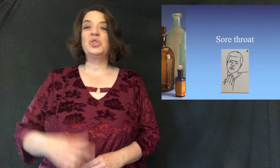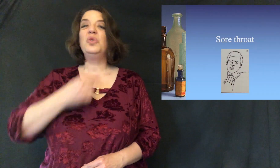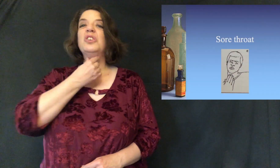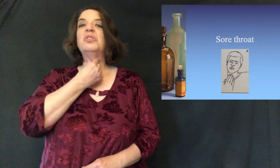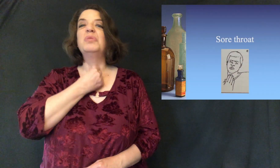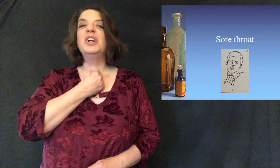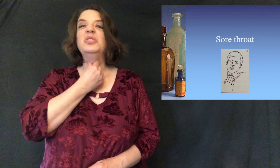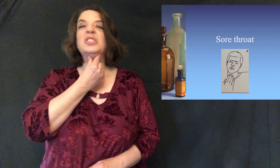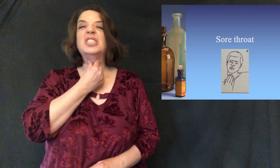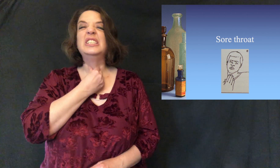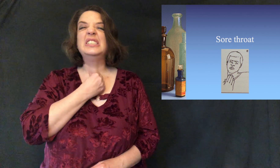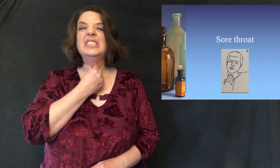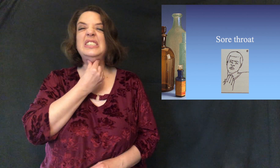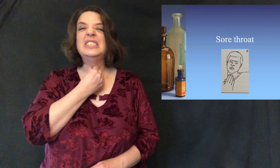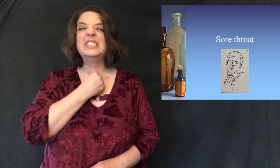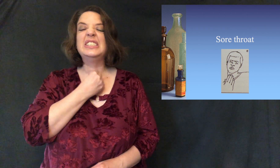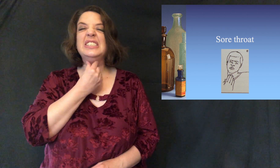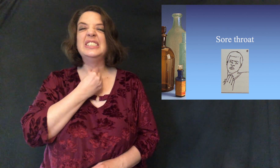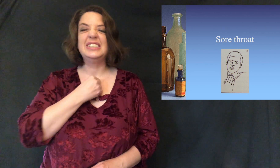sore throat,